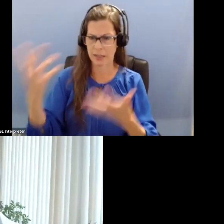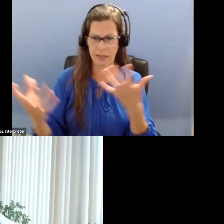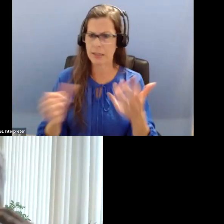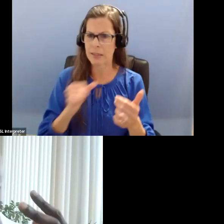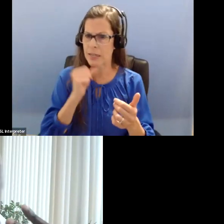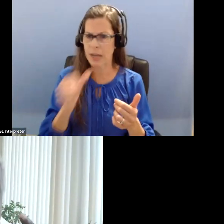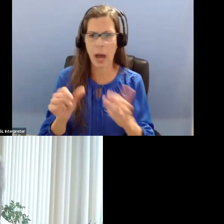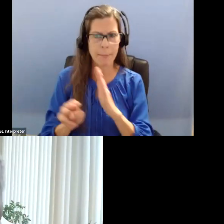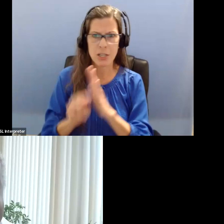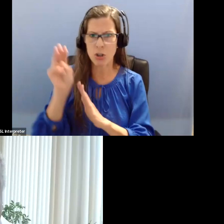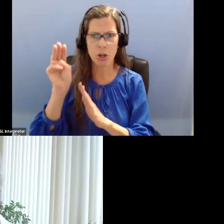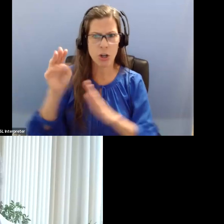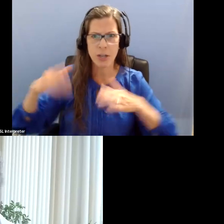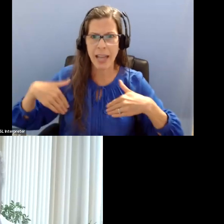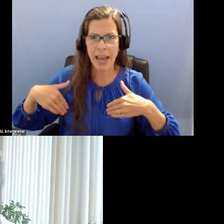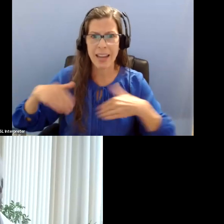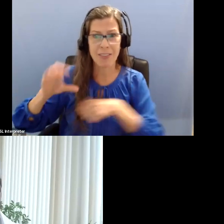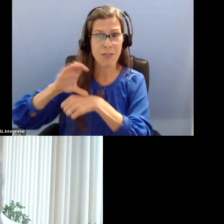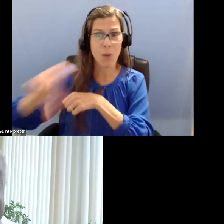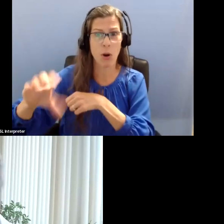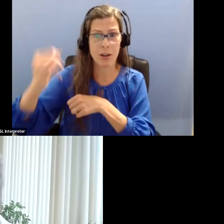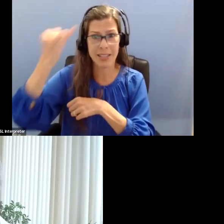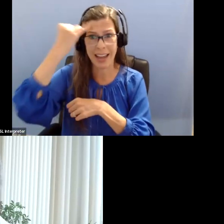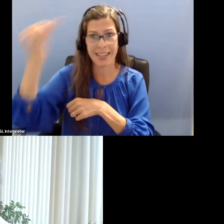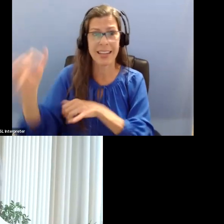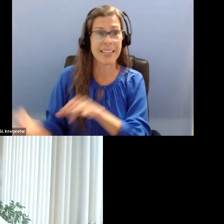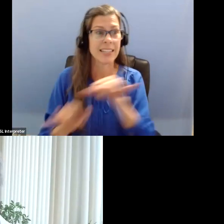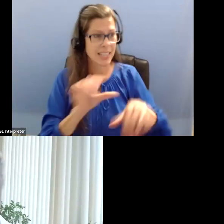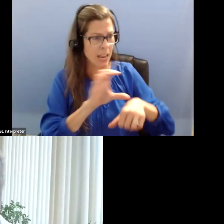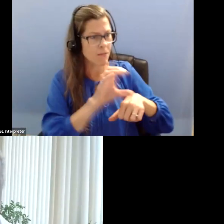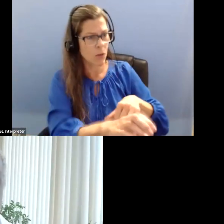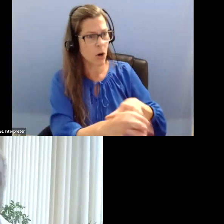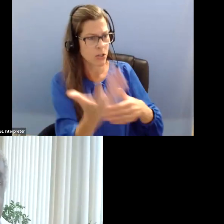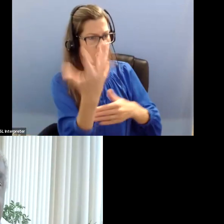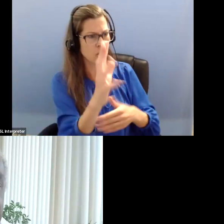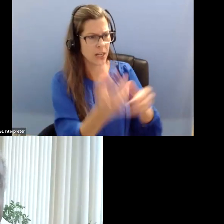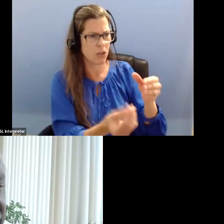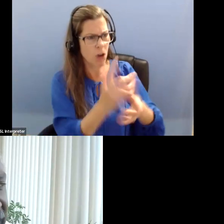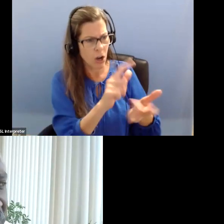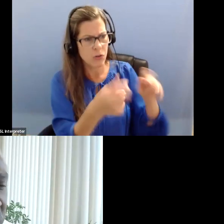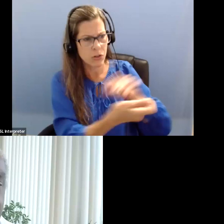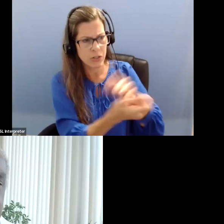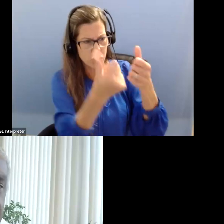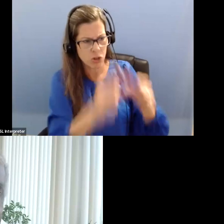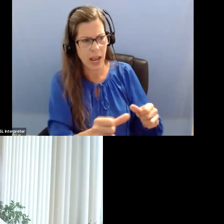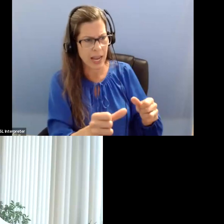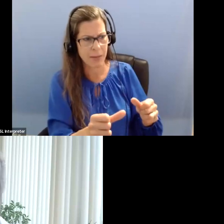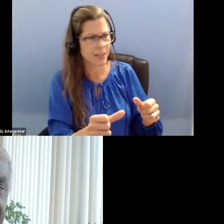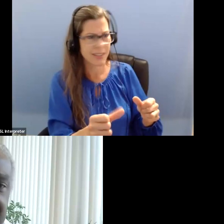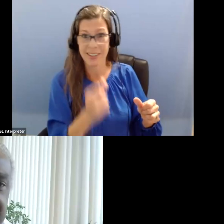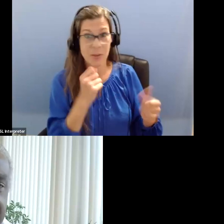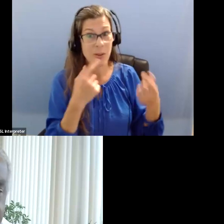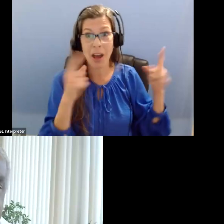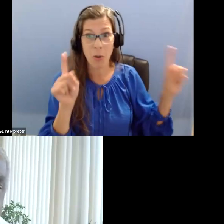and forcing an idea on it that it is really not ready to do. And so it requires